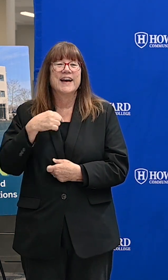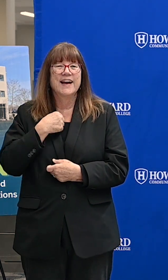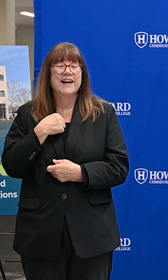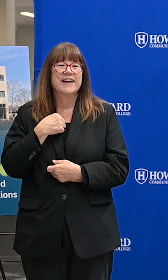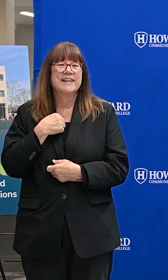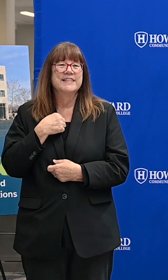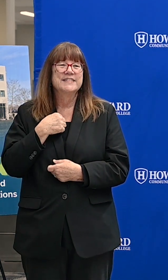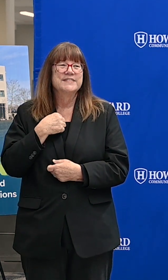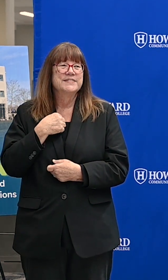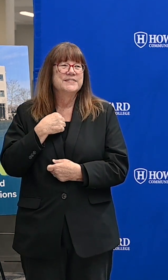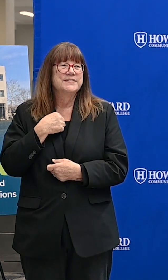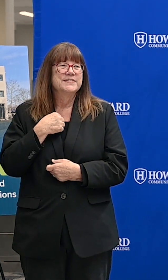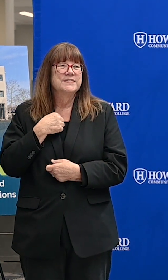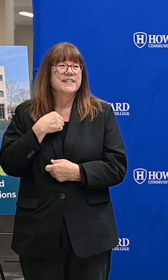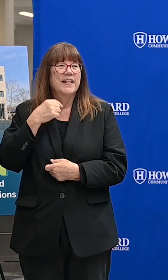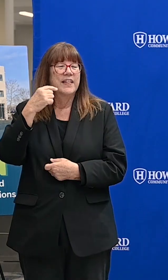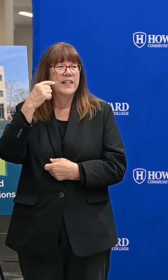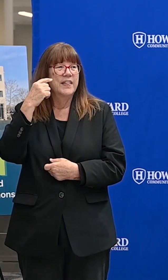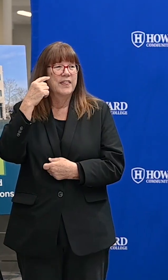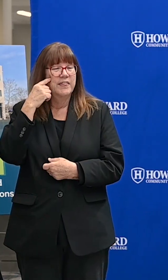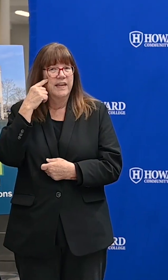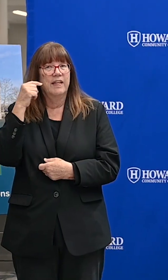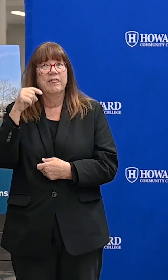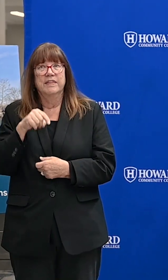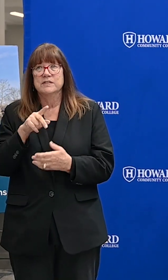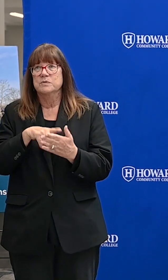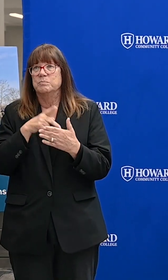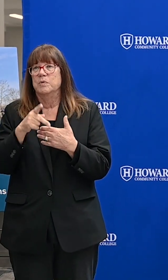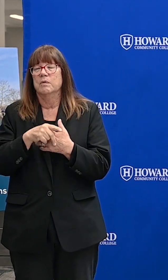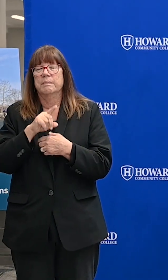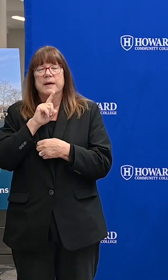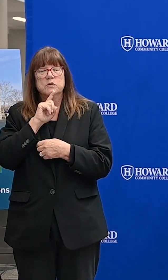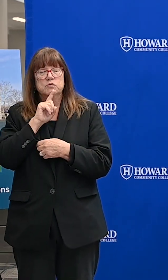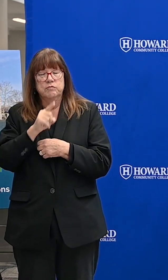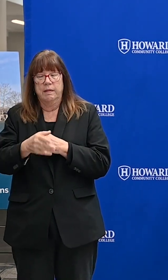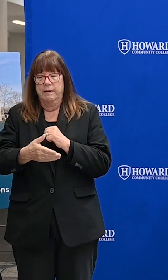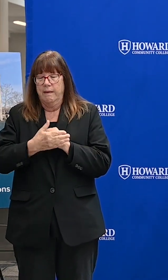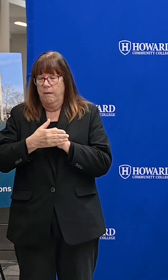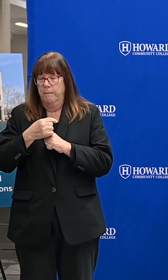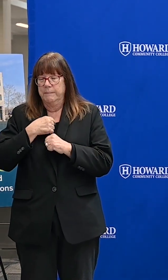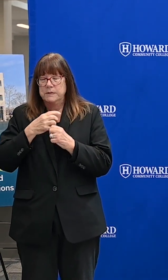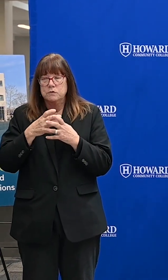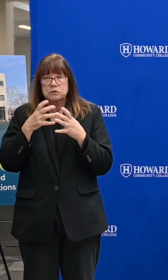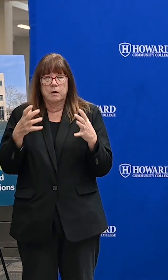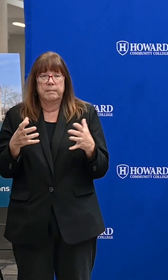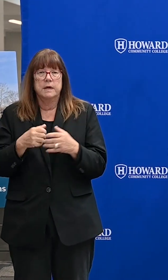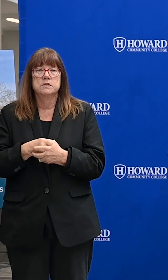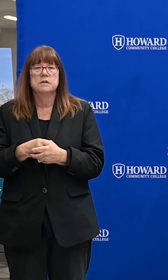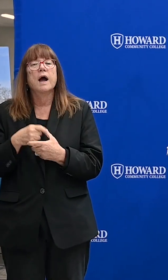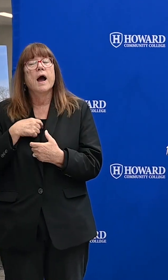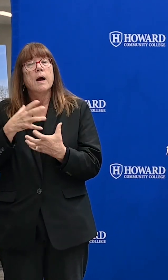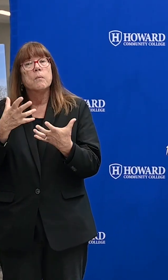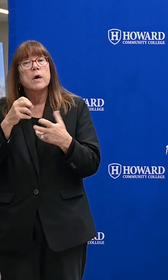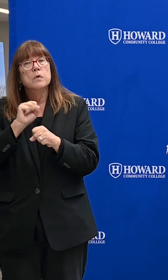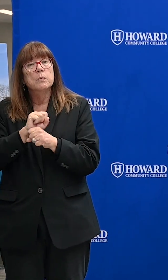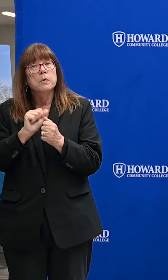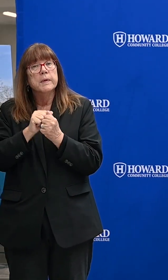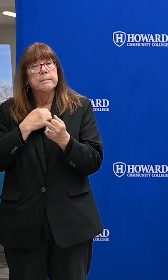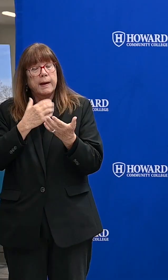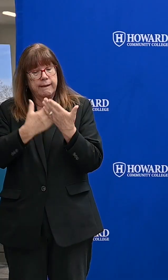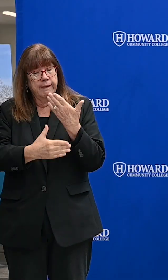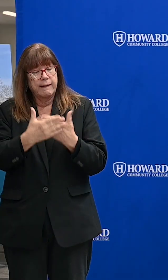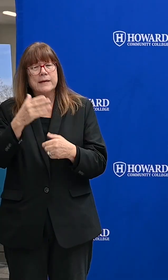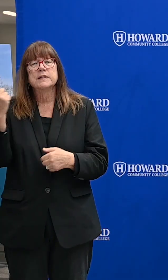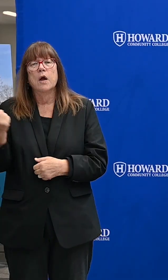I think that the HVAC program has helped me a lot because I like to work with my hands, and I always